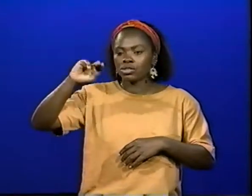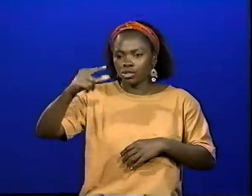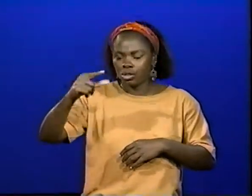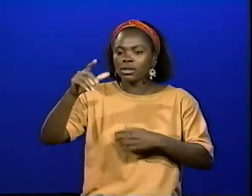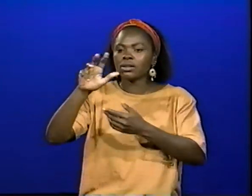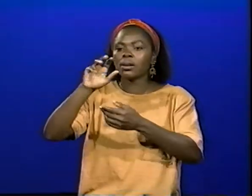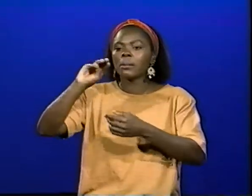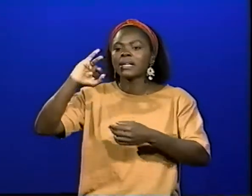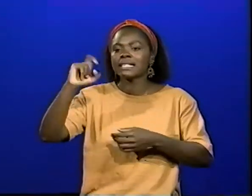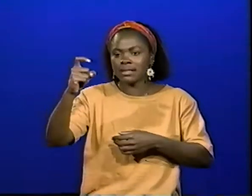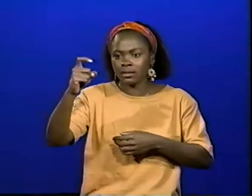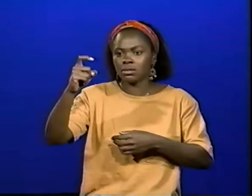some seasoning mix.